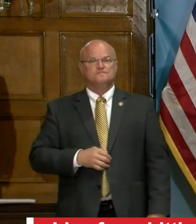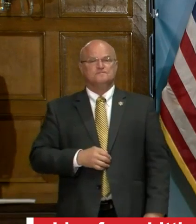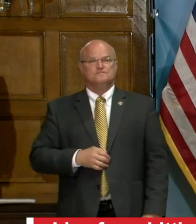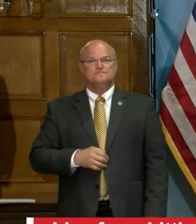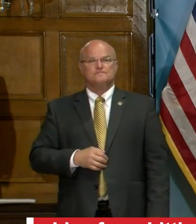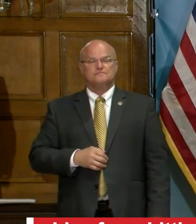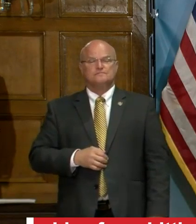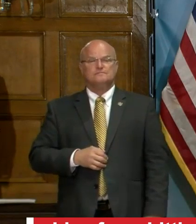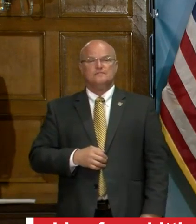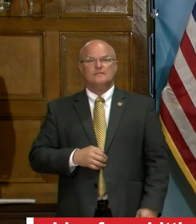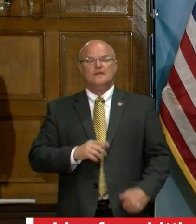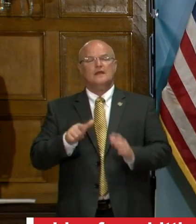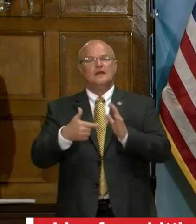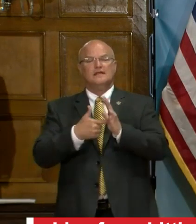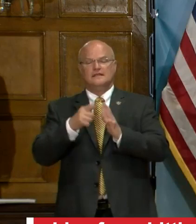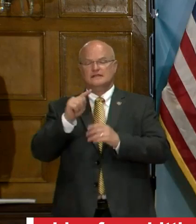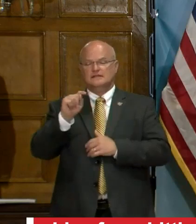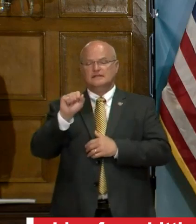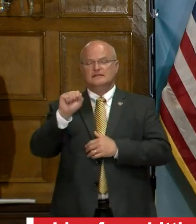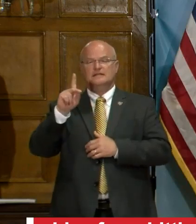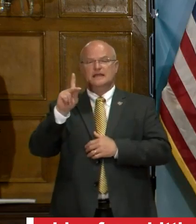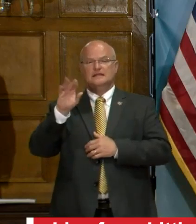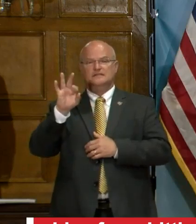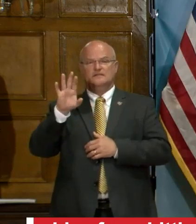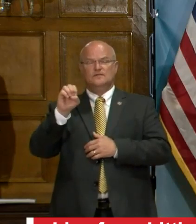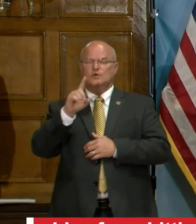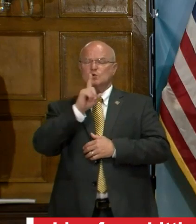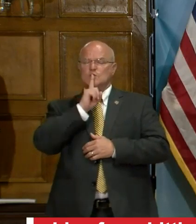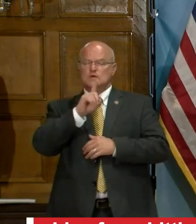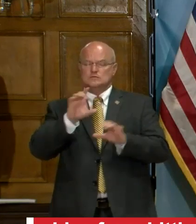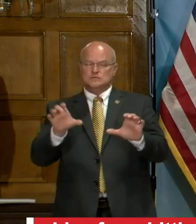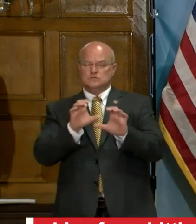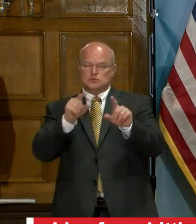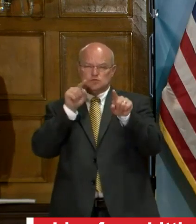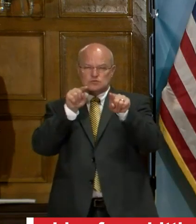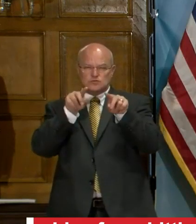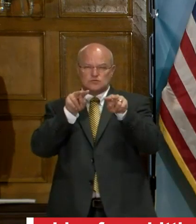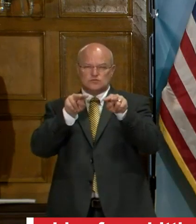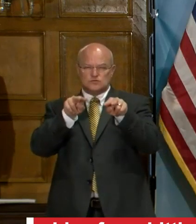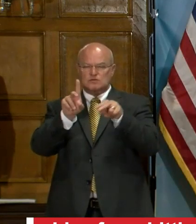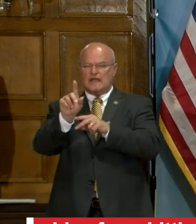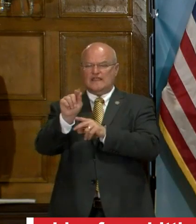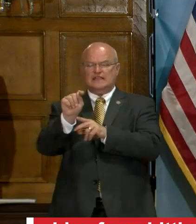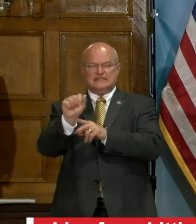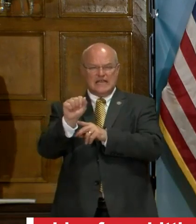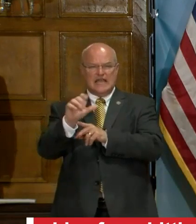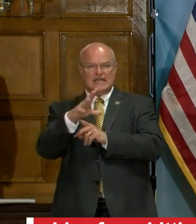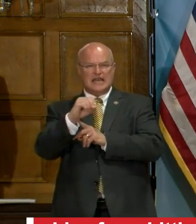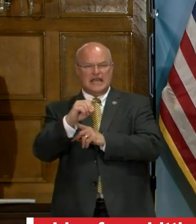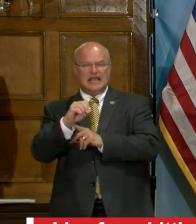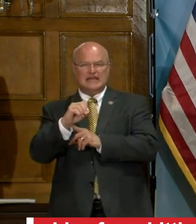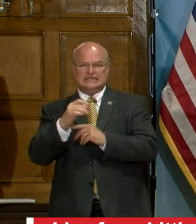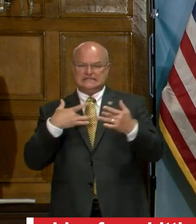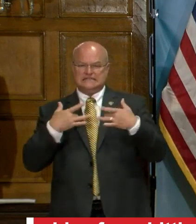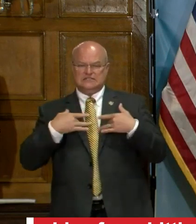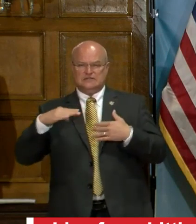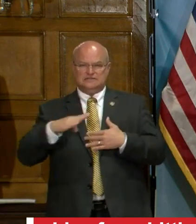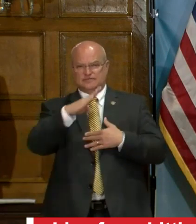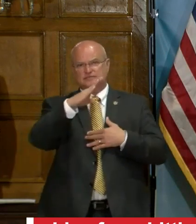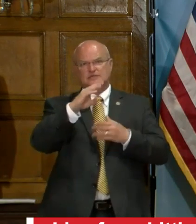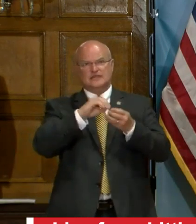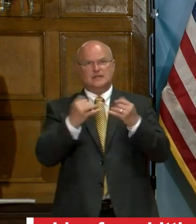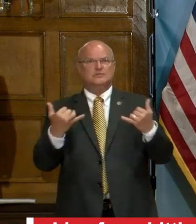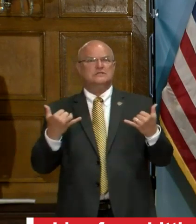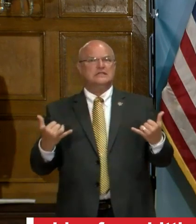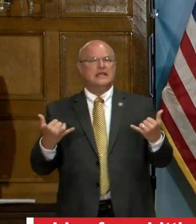The task force is actively following the data and the cases in Arkansas, and of course we're concerned with the uptick that you saw in the